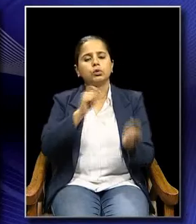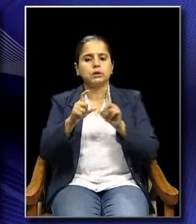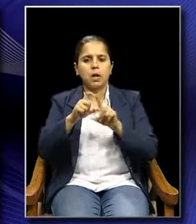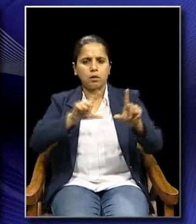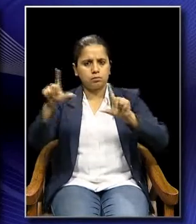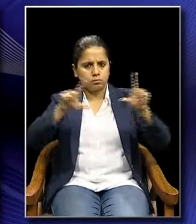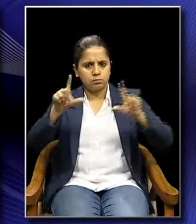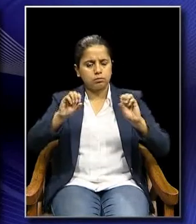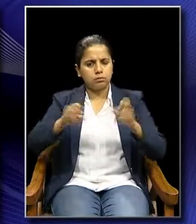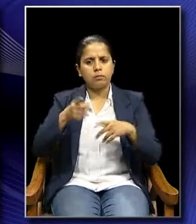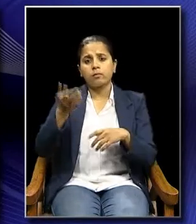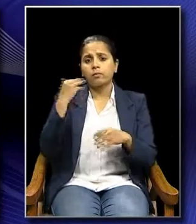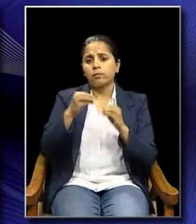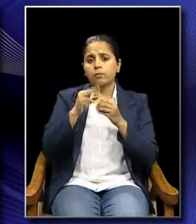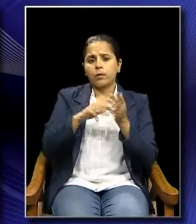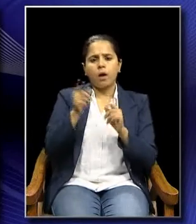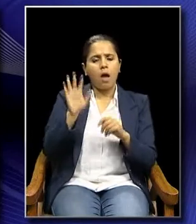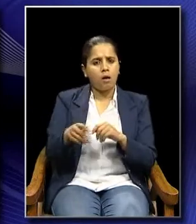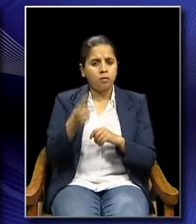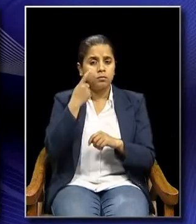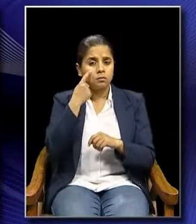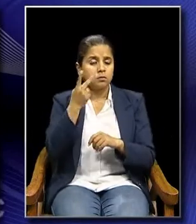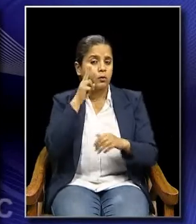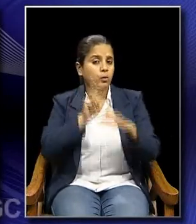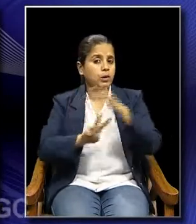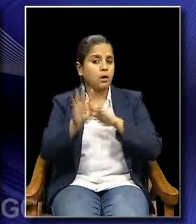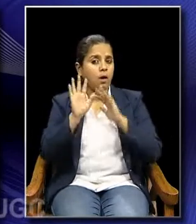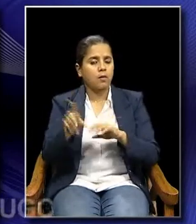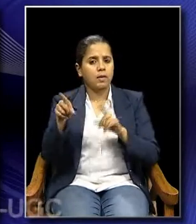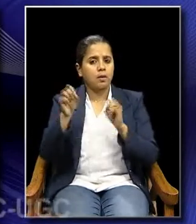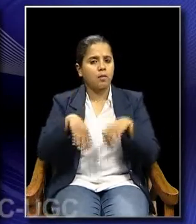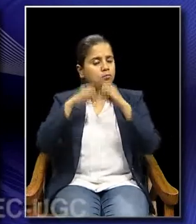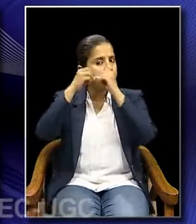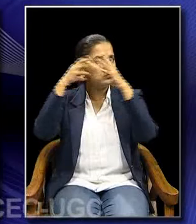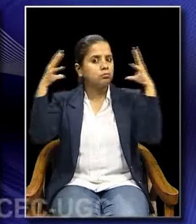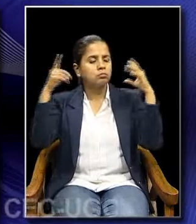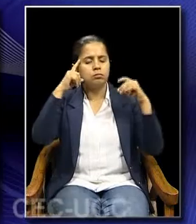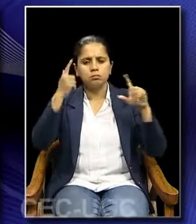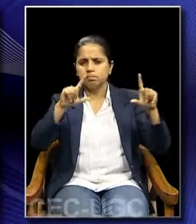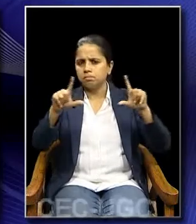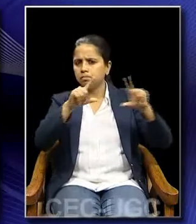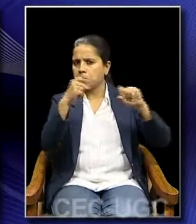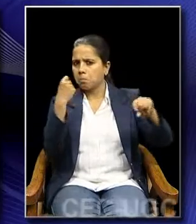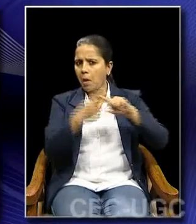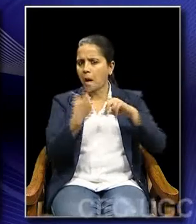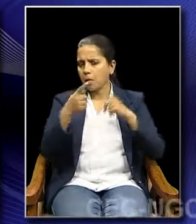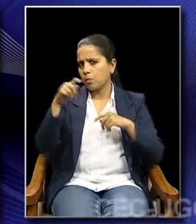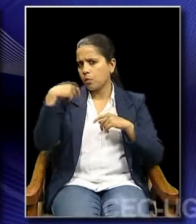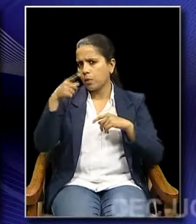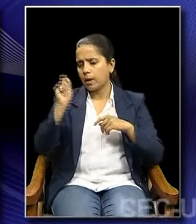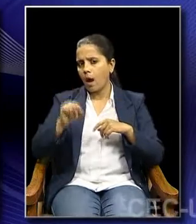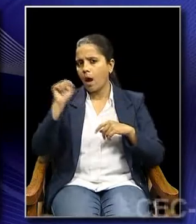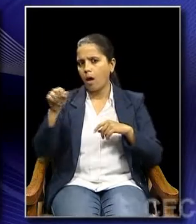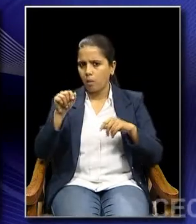So Bimal Roy had that kind of an eye where he could visualize the kind of frames which were to be seen in his